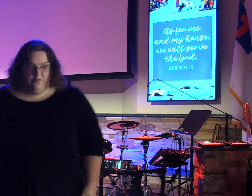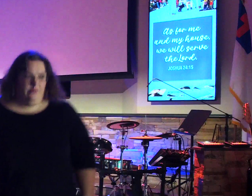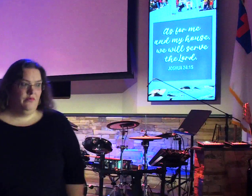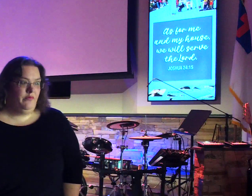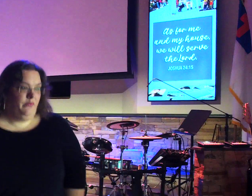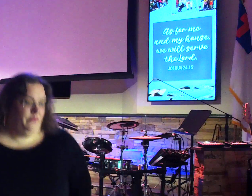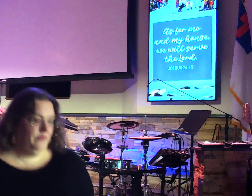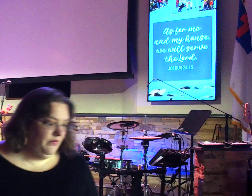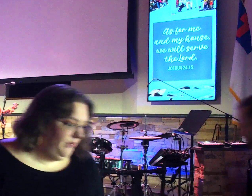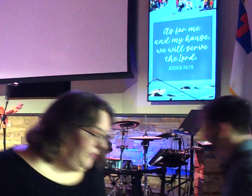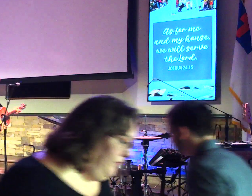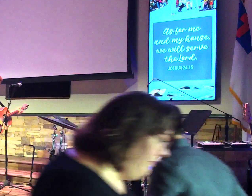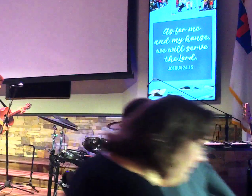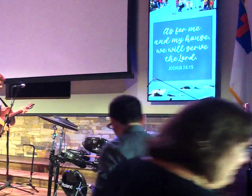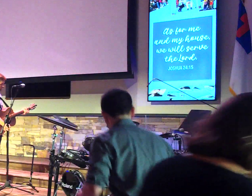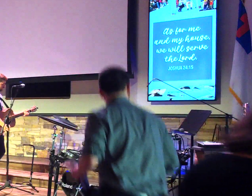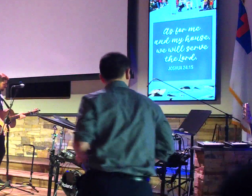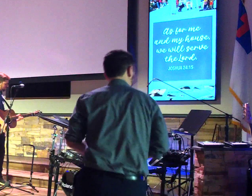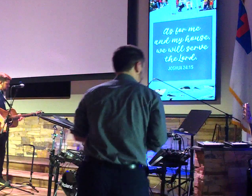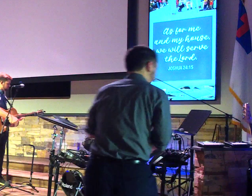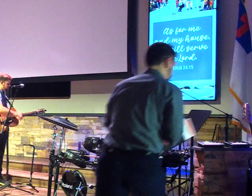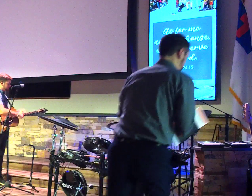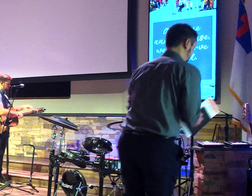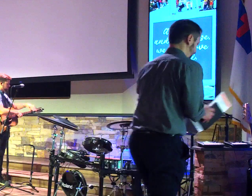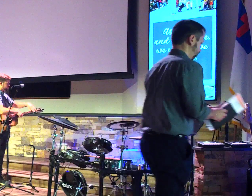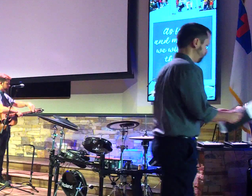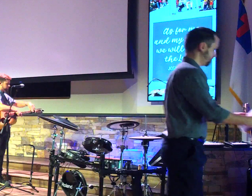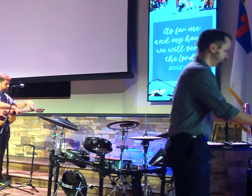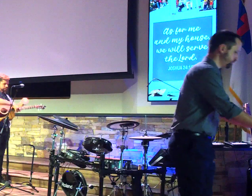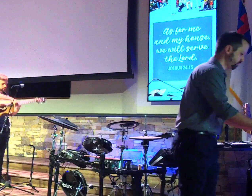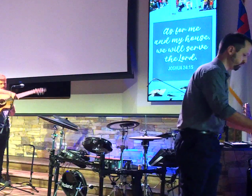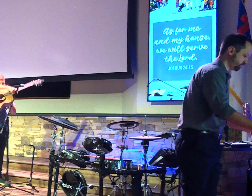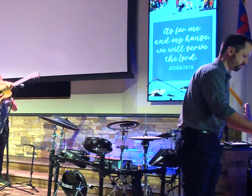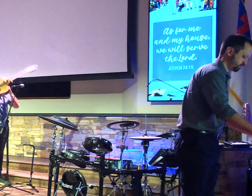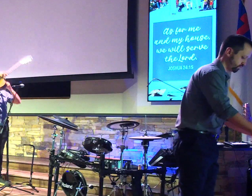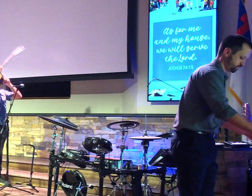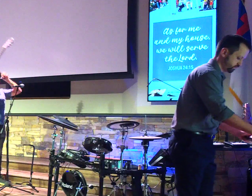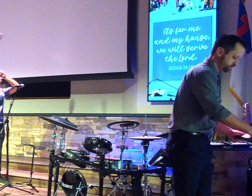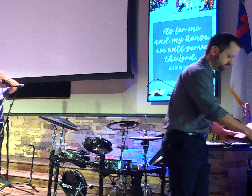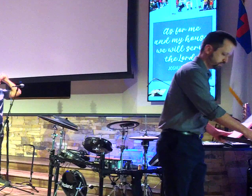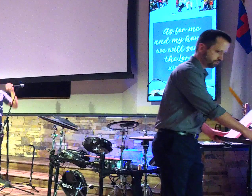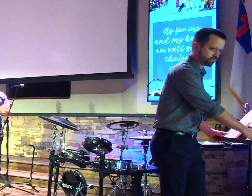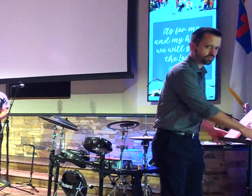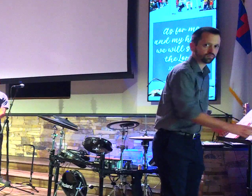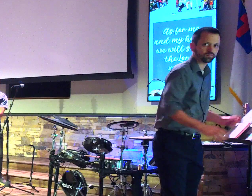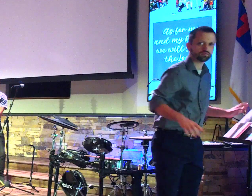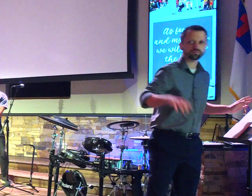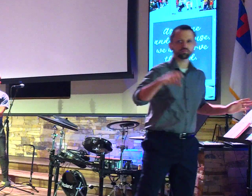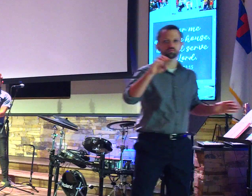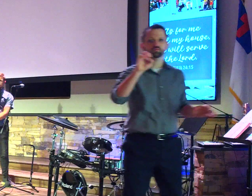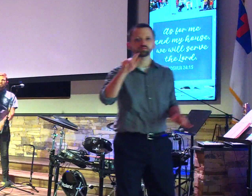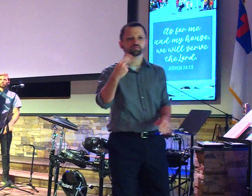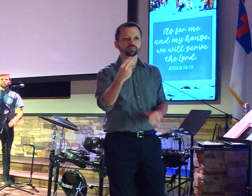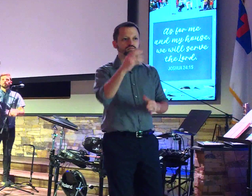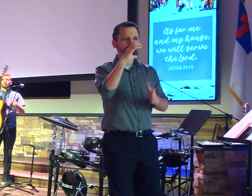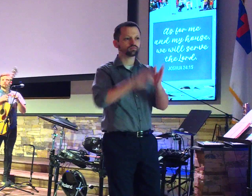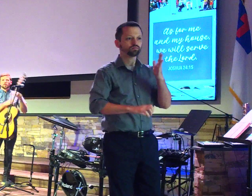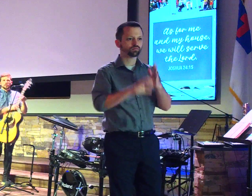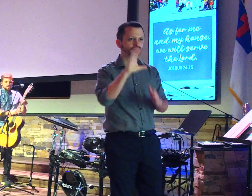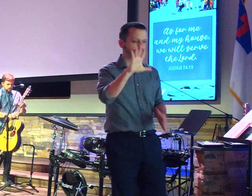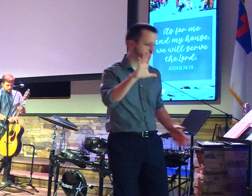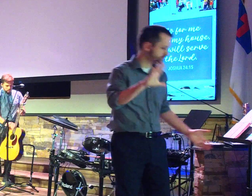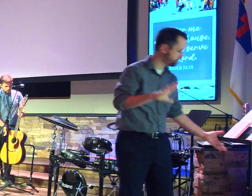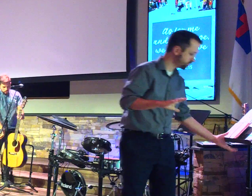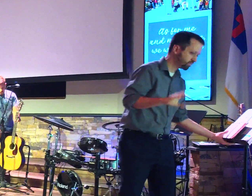New Testament. Ephesians. And so if you got your Bible or your device, Bible's on your device, go to